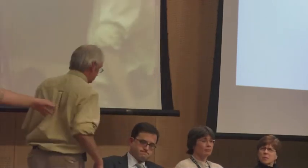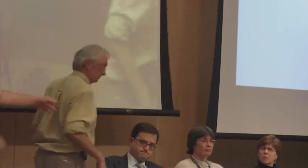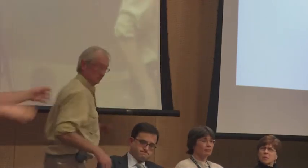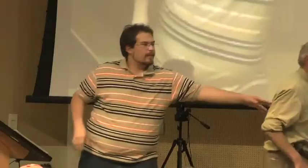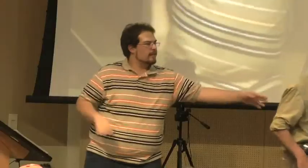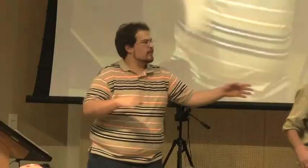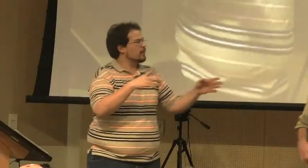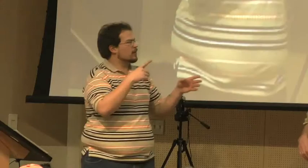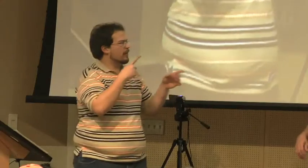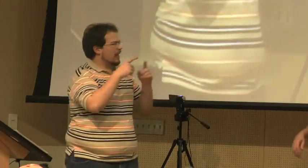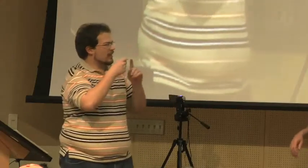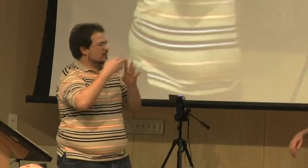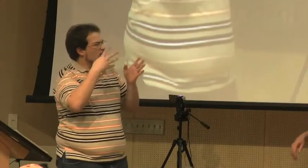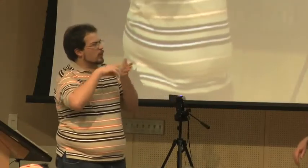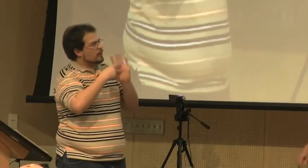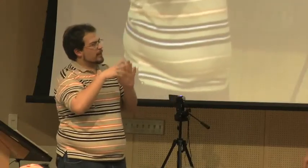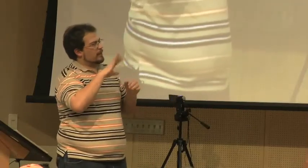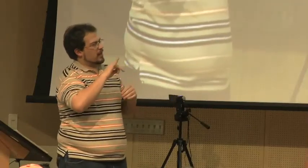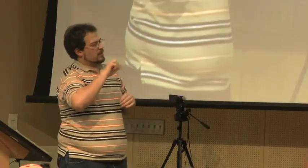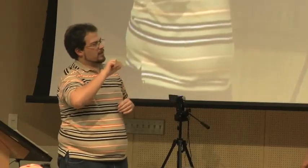that. One minute.